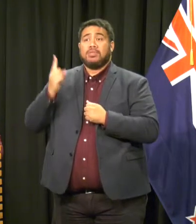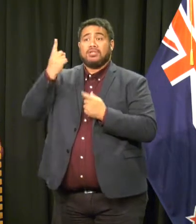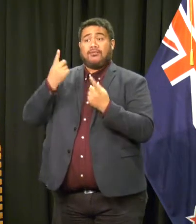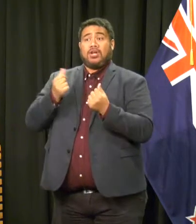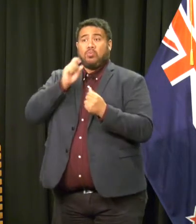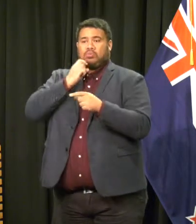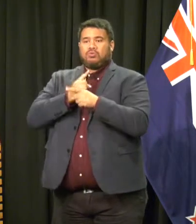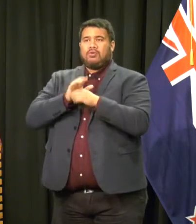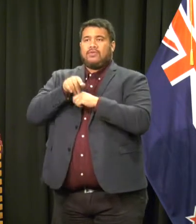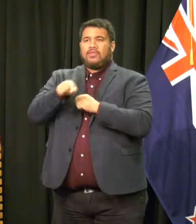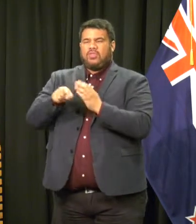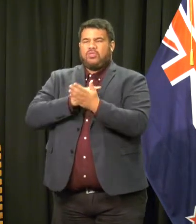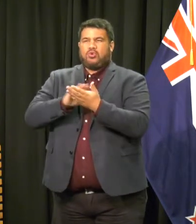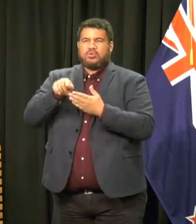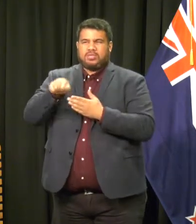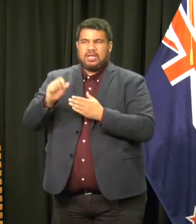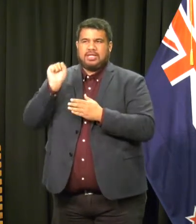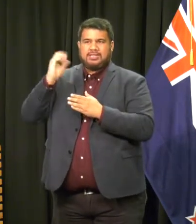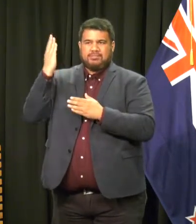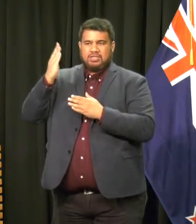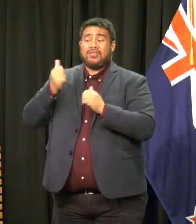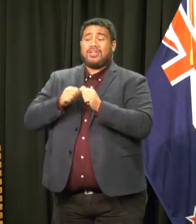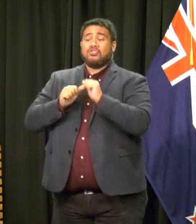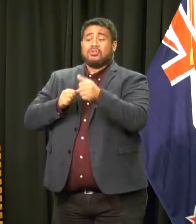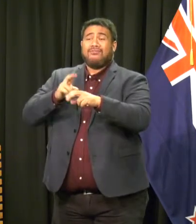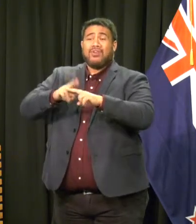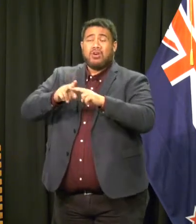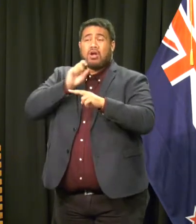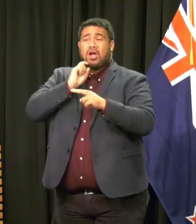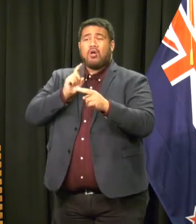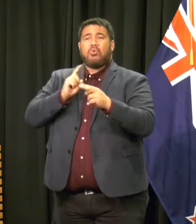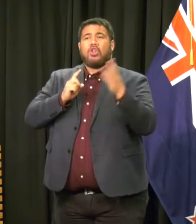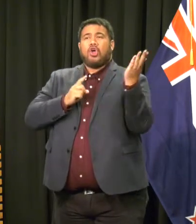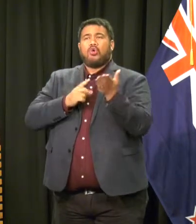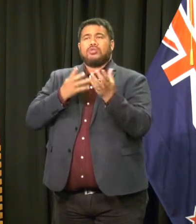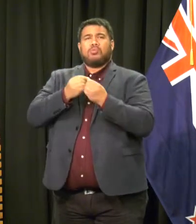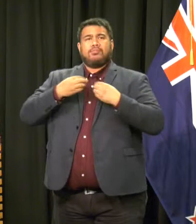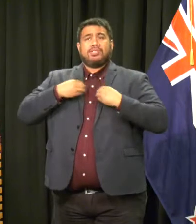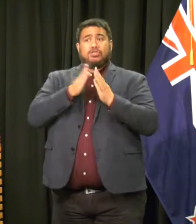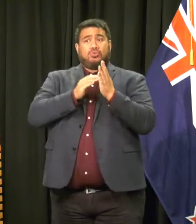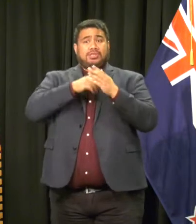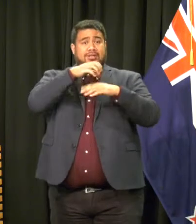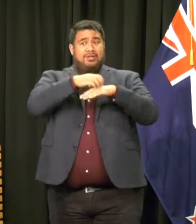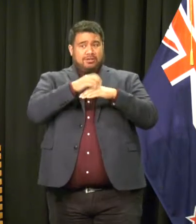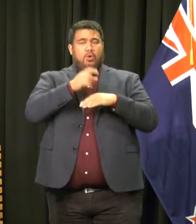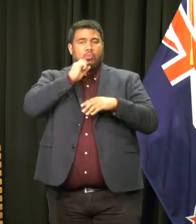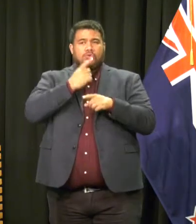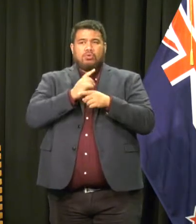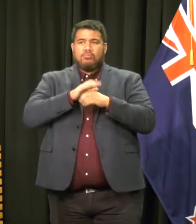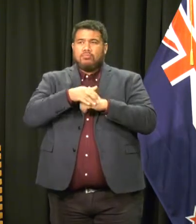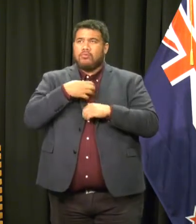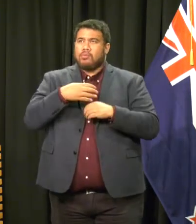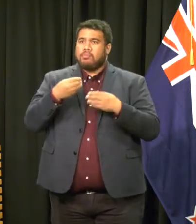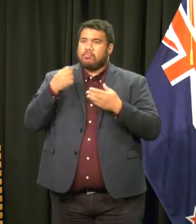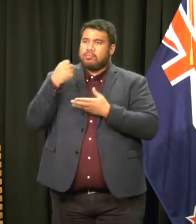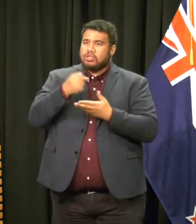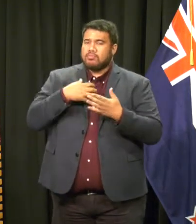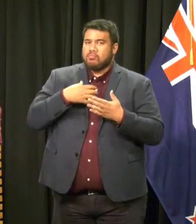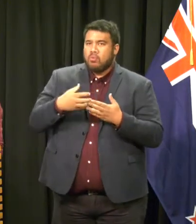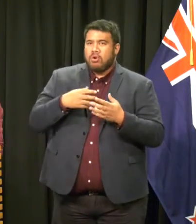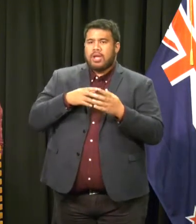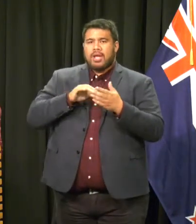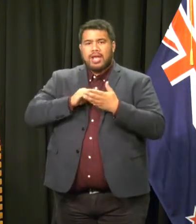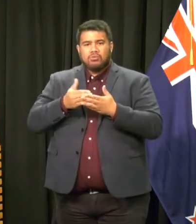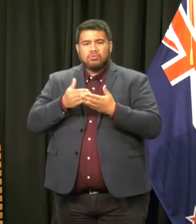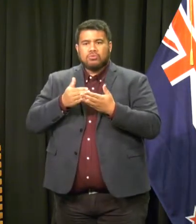on Thursday. I will follow this on Friday when I'm hosted by Business New Zealand with more of a focus on how we're helping New Zealanders to achieve their own version